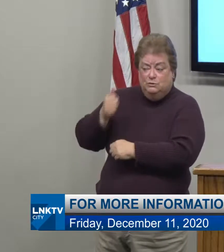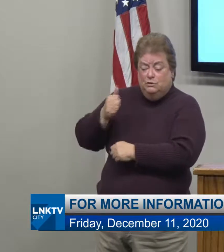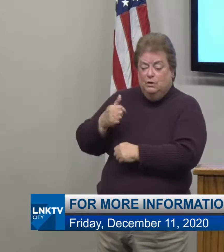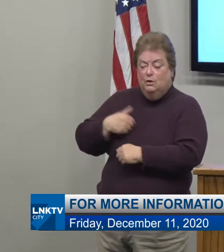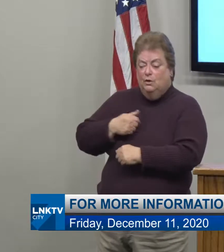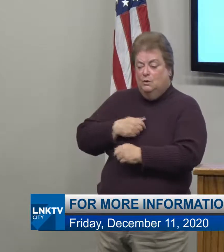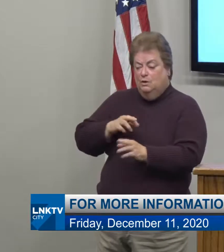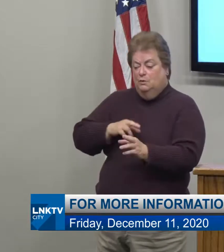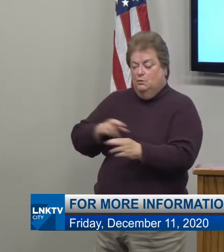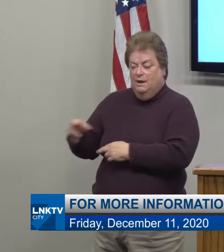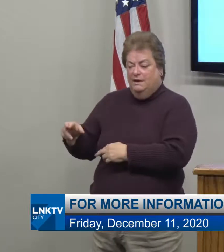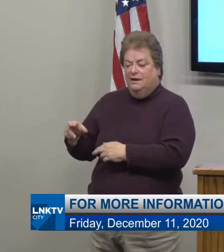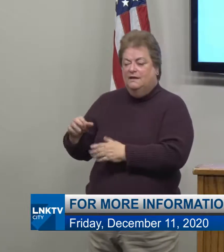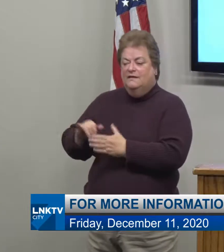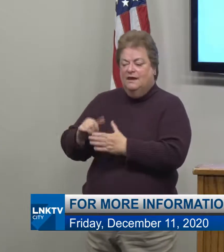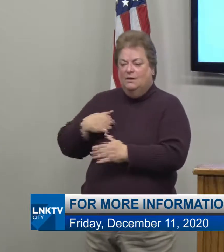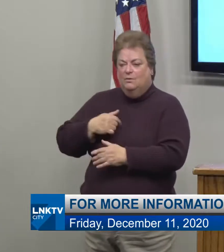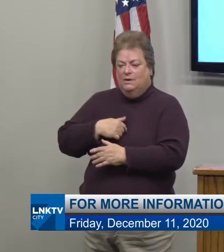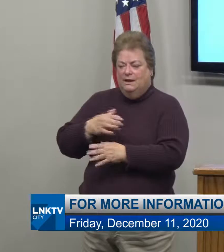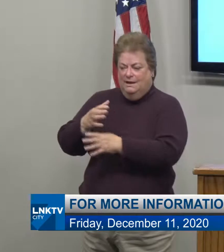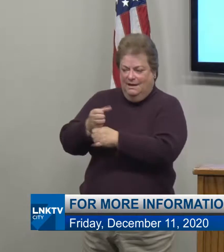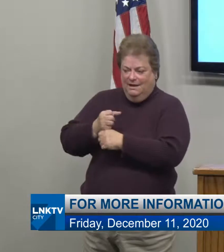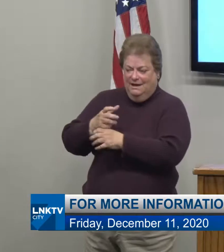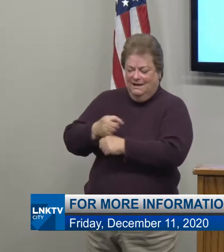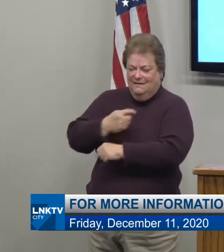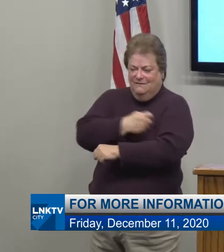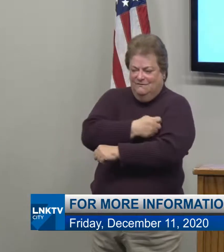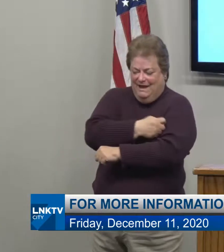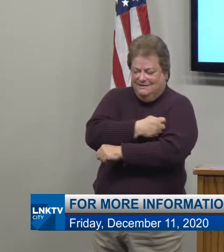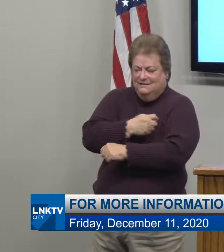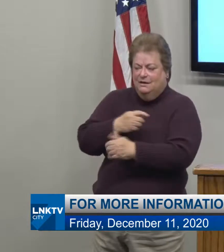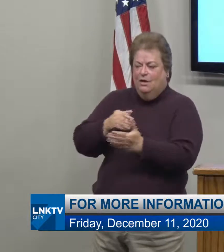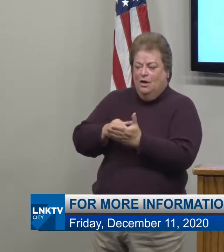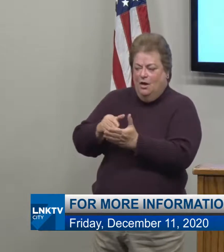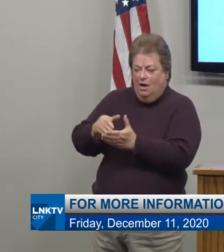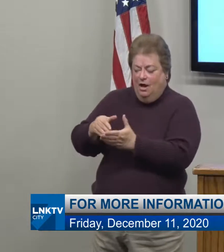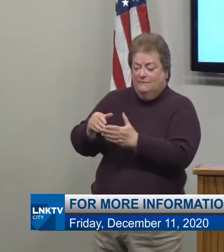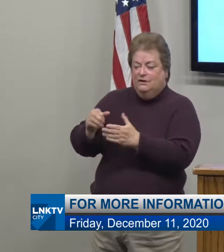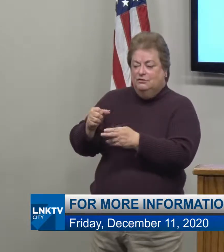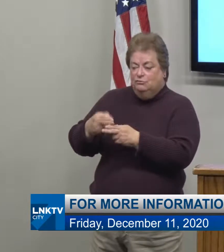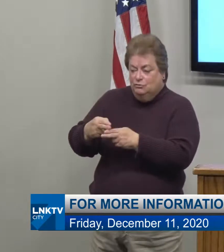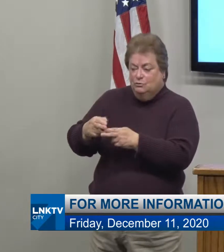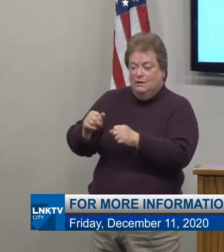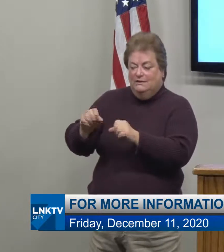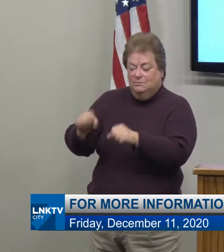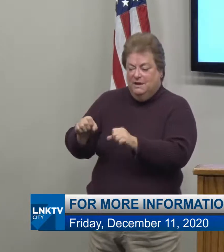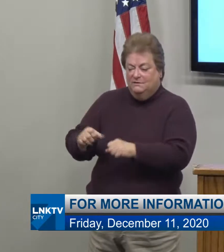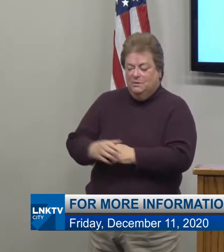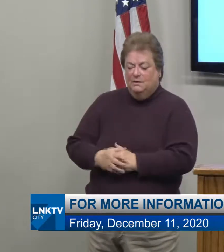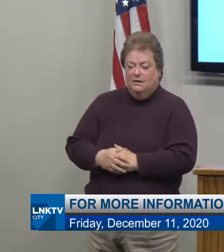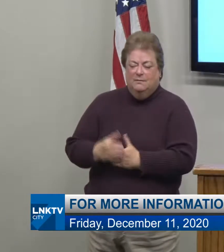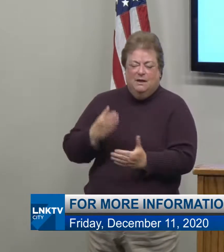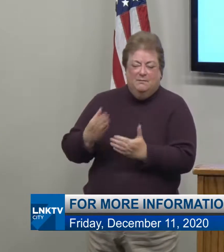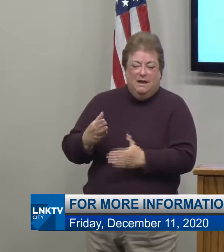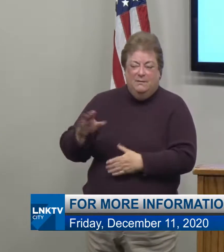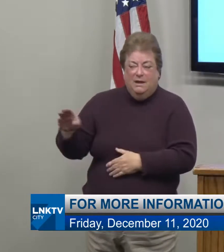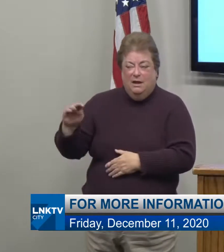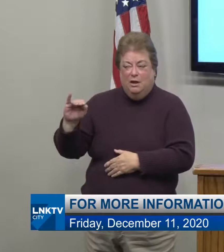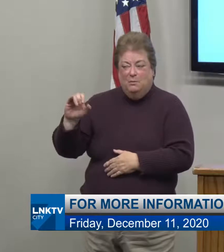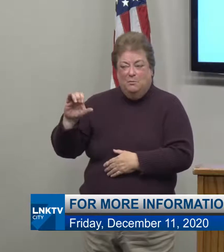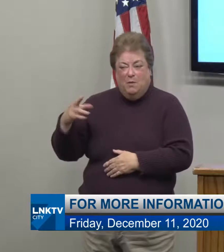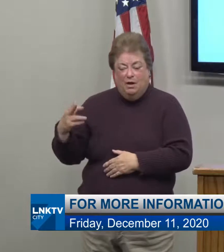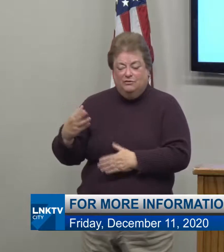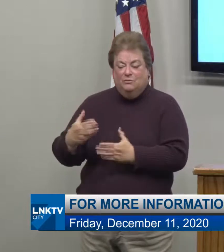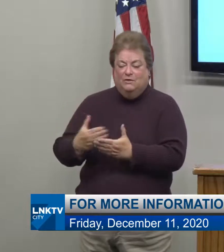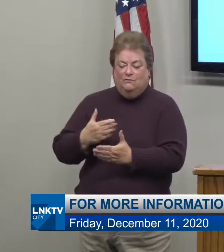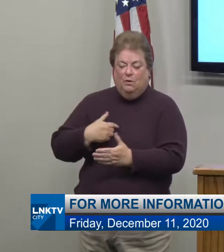go so that we can keep getting vaccine as often as possible and as soon as possible. But it might be March now